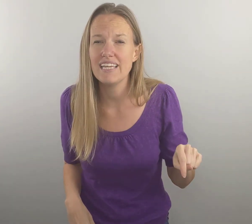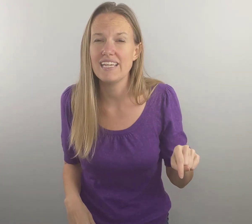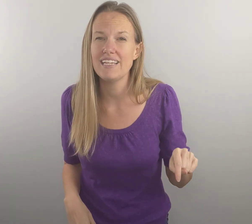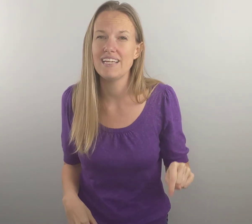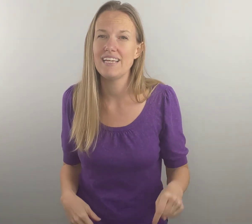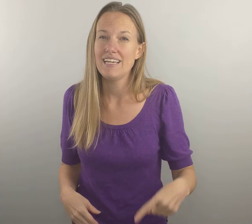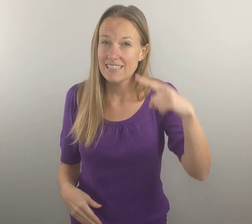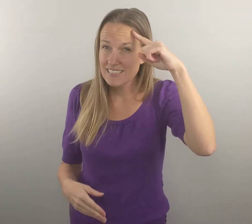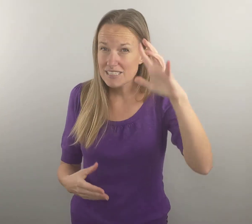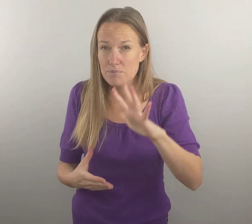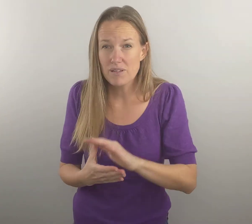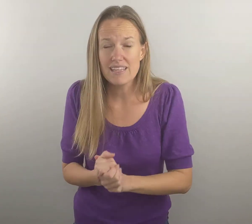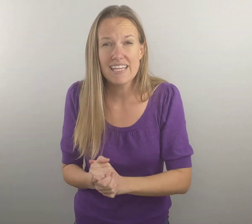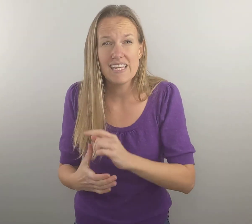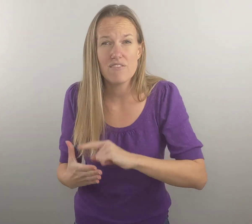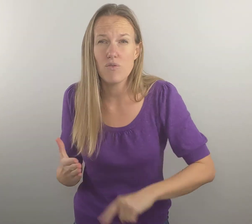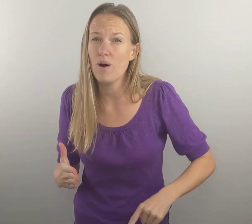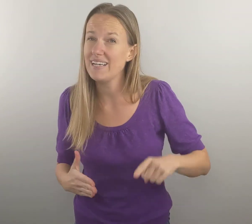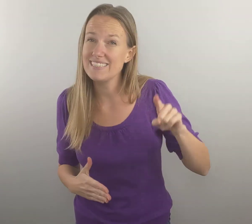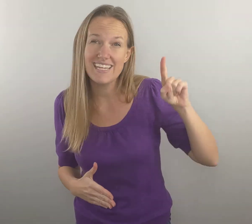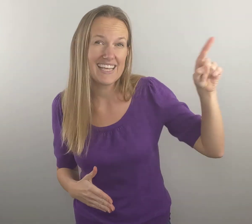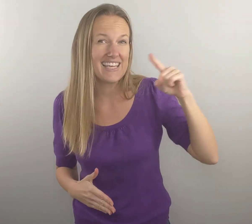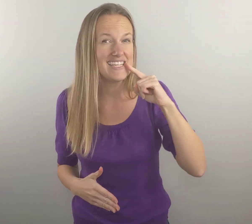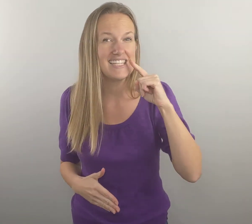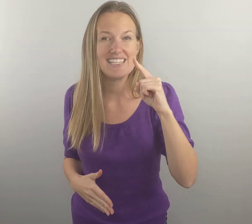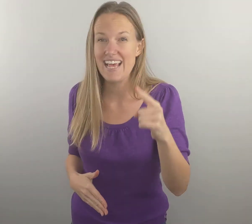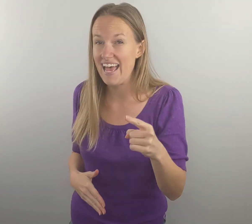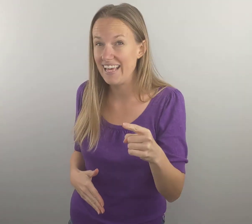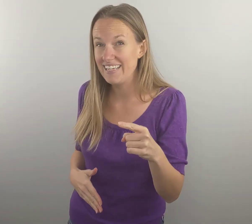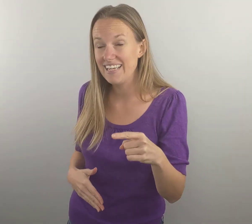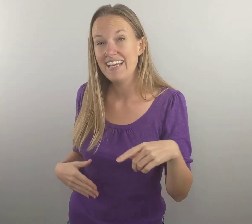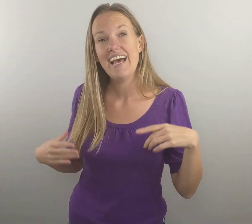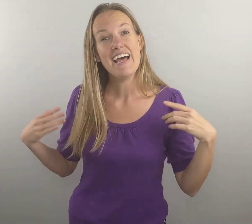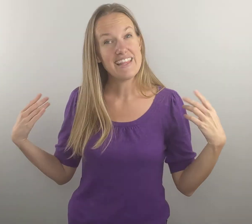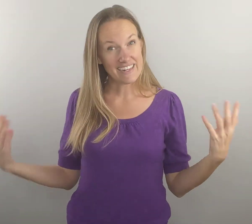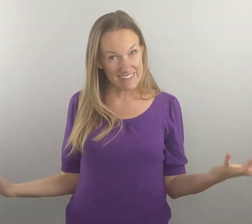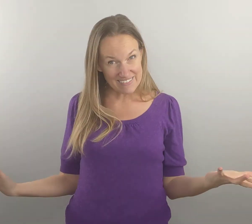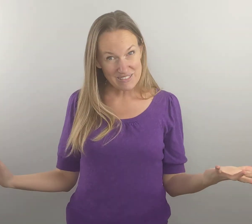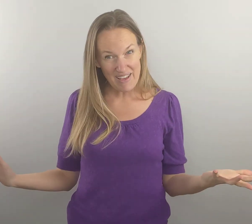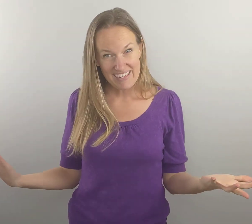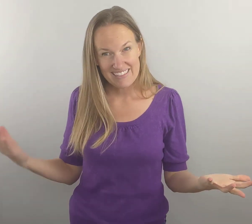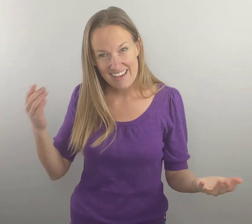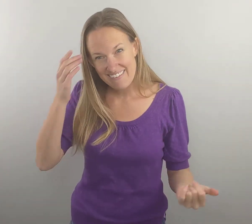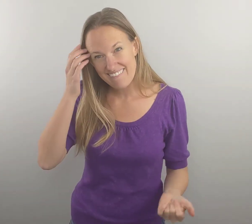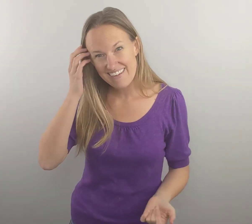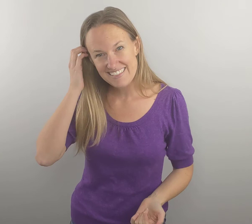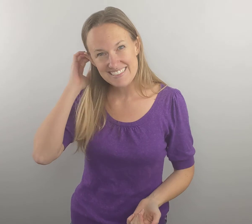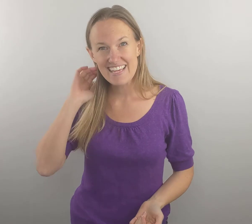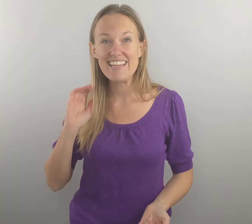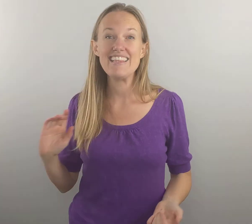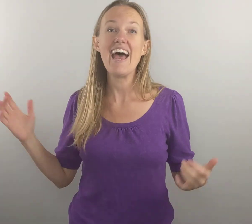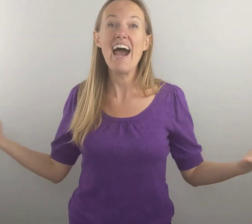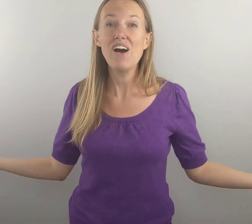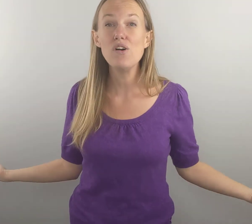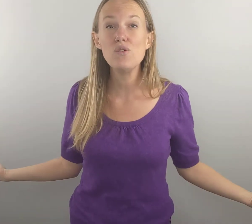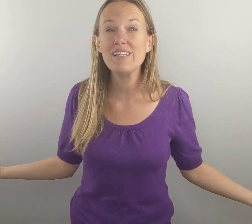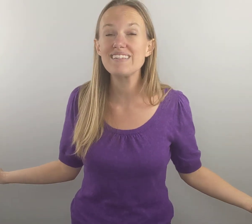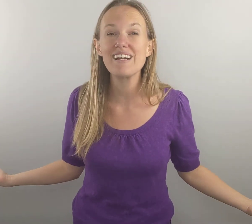need. Just believe what he said. And then it goes back to that chorus. And now we learn our